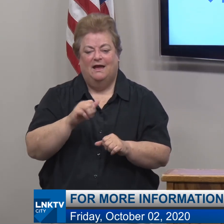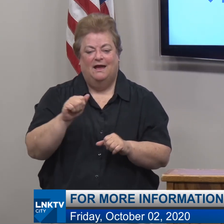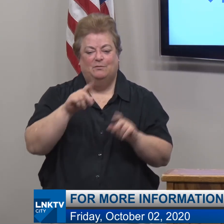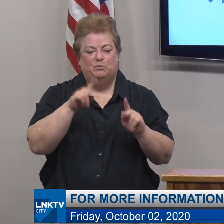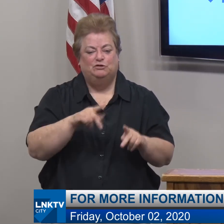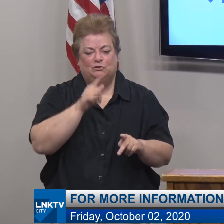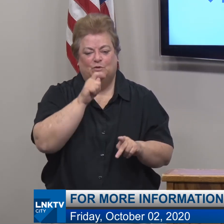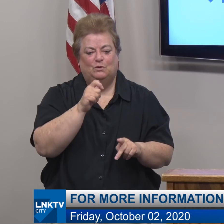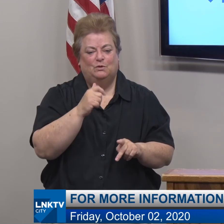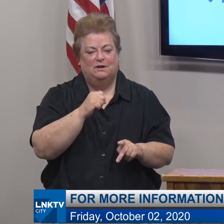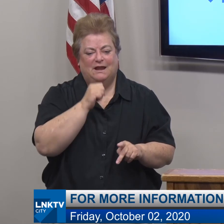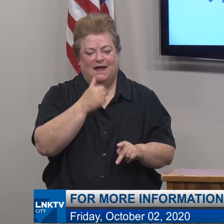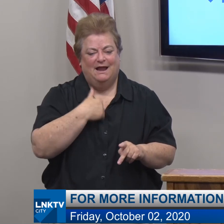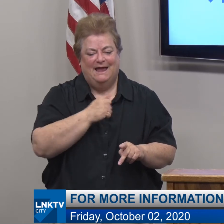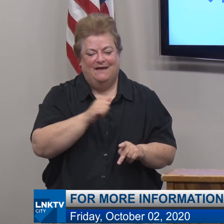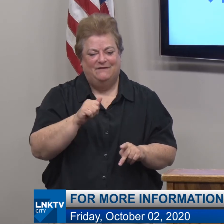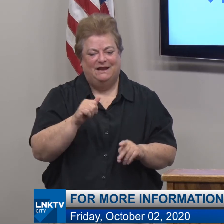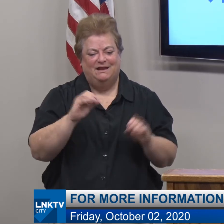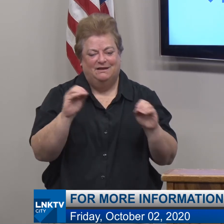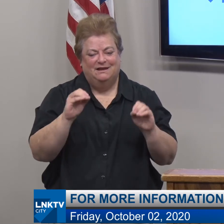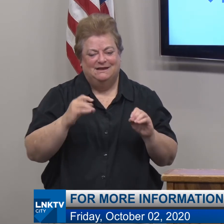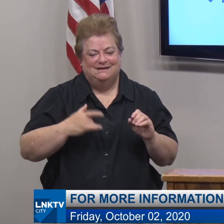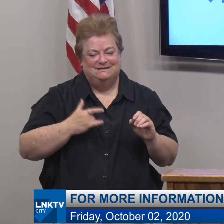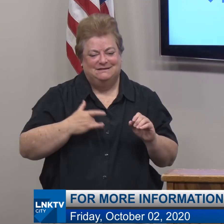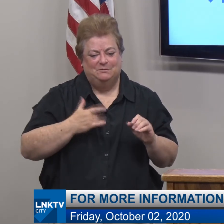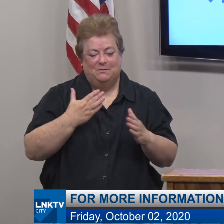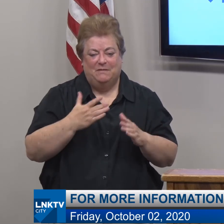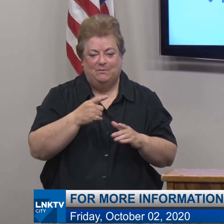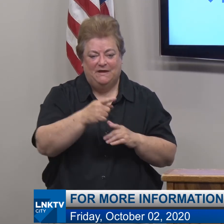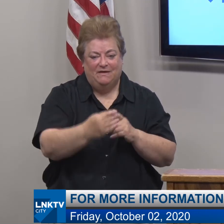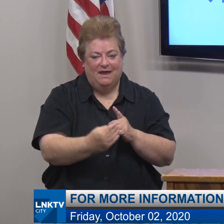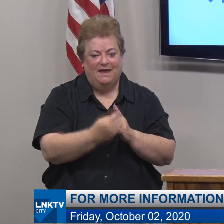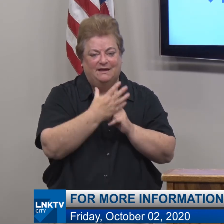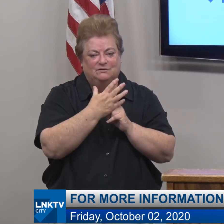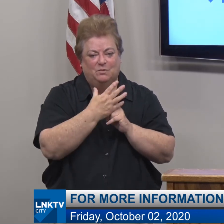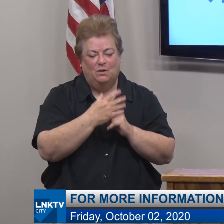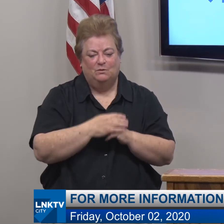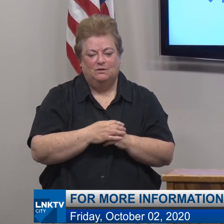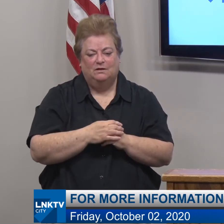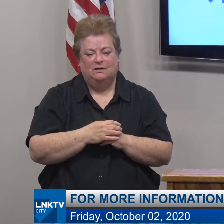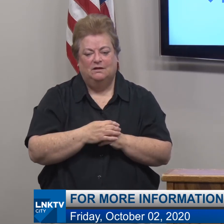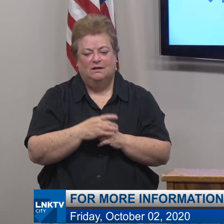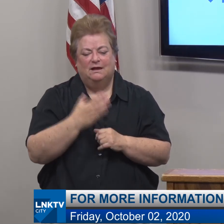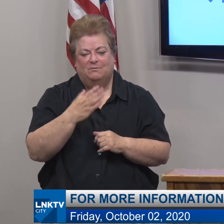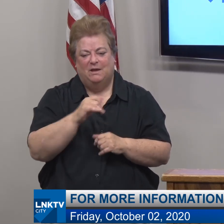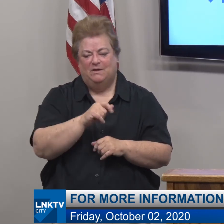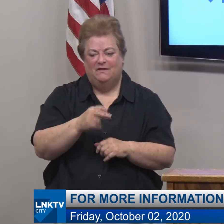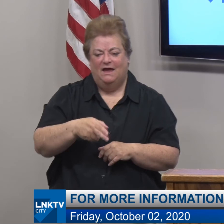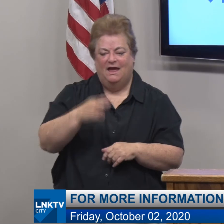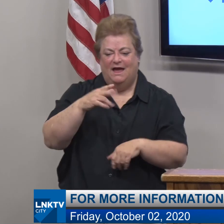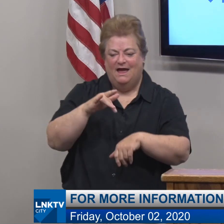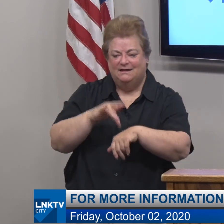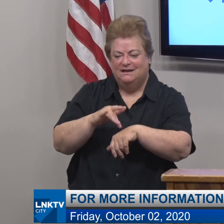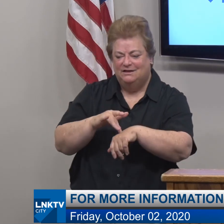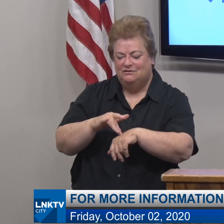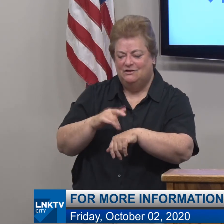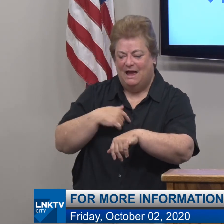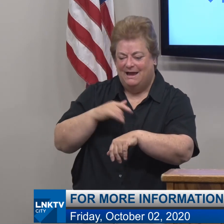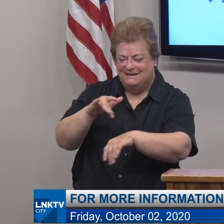person. Talking with some of my healthcare provider friends, it's possible I touched a high-touch surface and maybe touched my